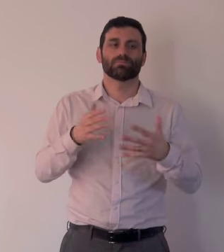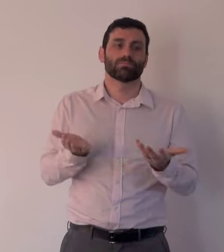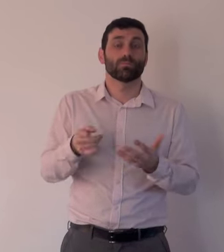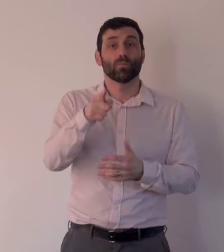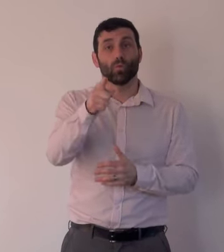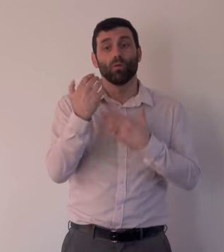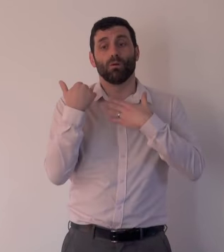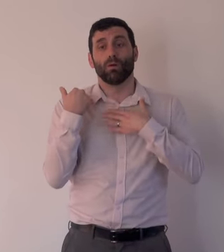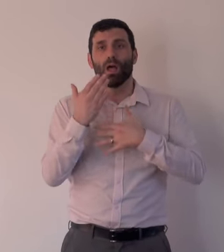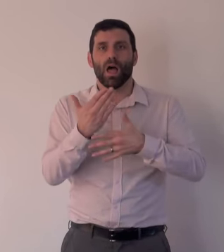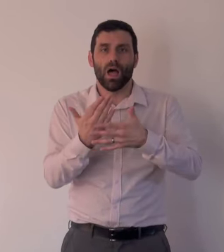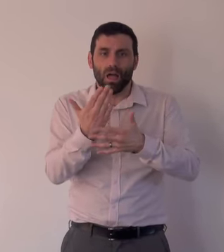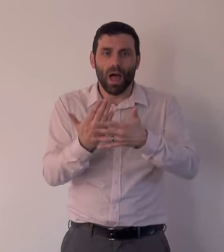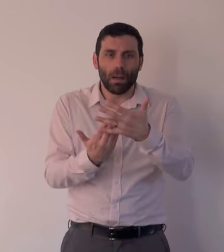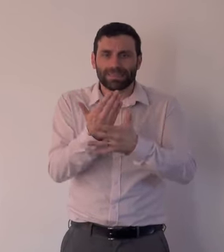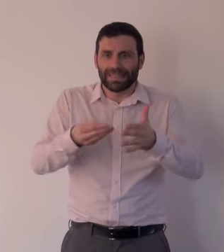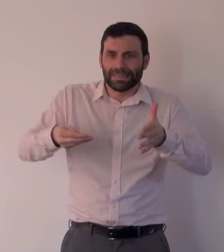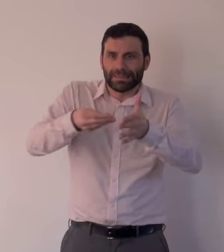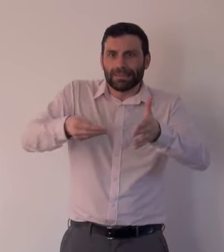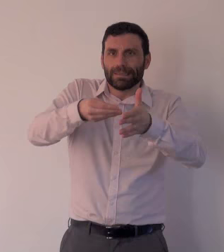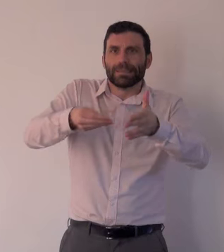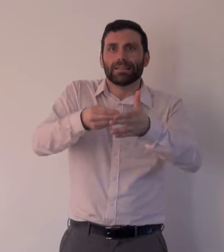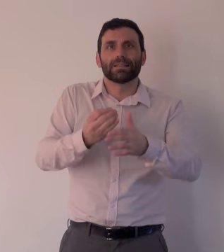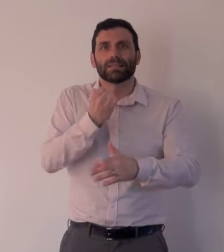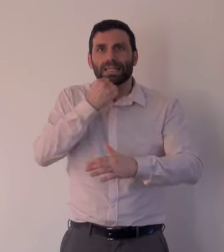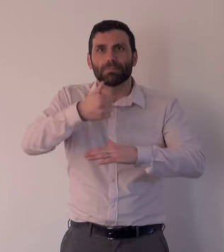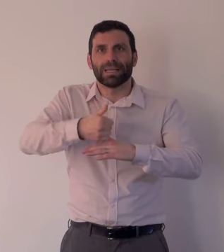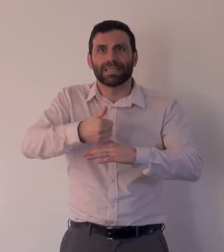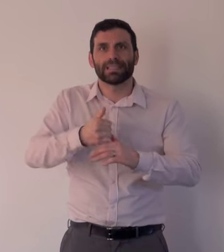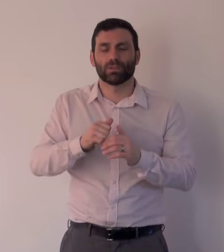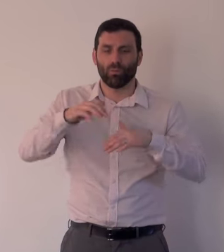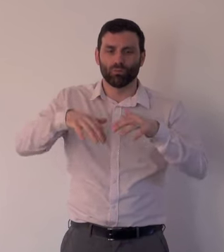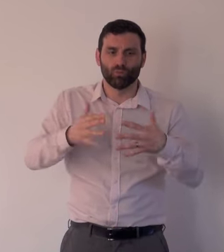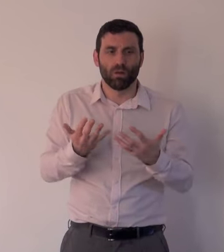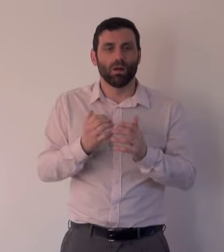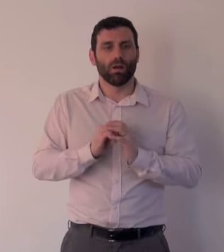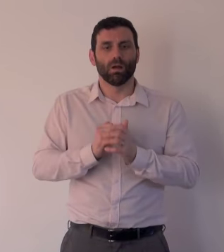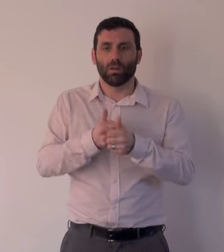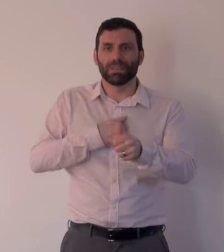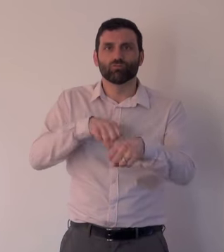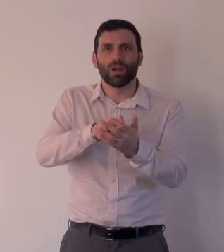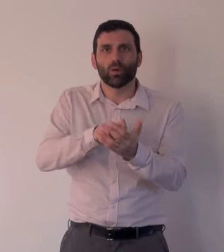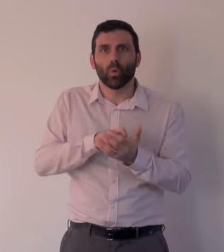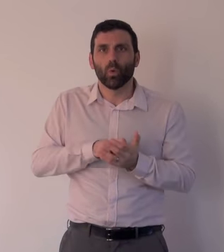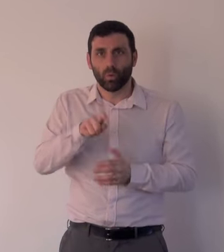you will be responsible for updating databases and records and company documents.